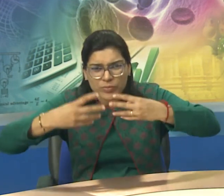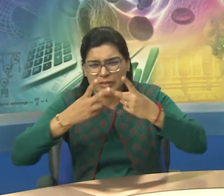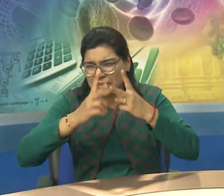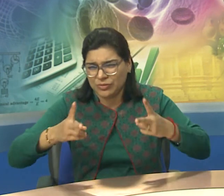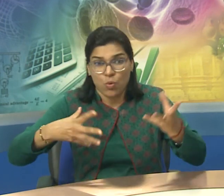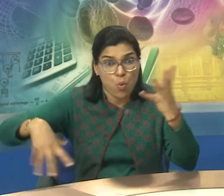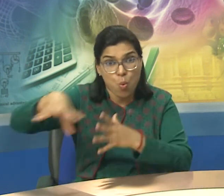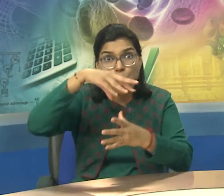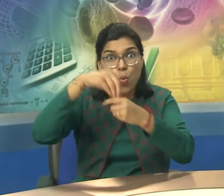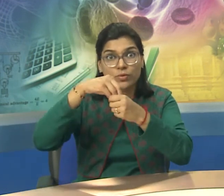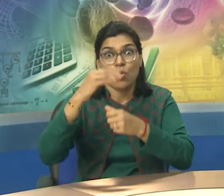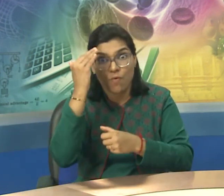like lawyers,